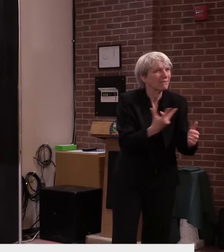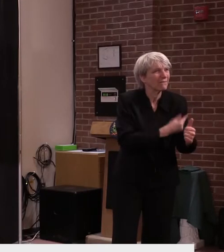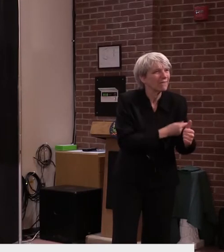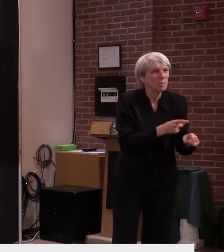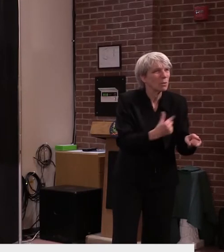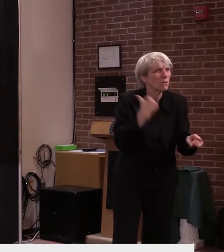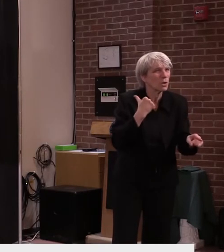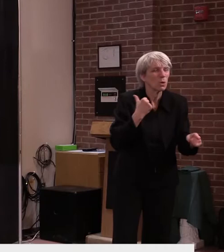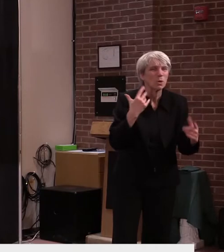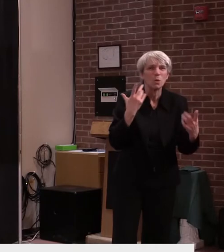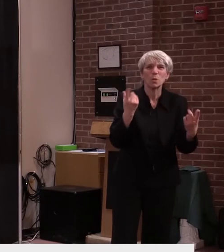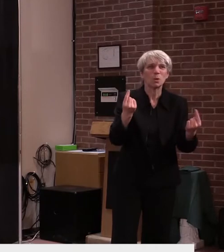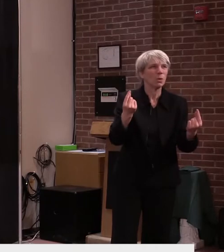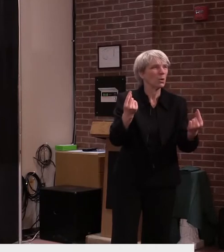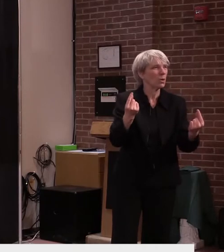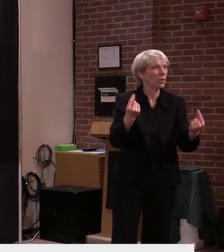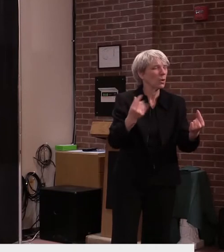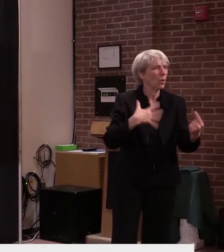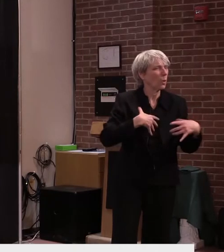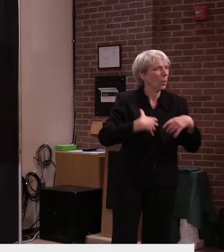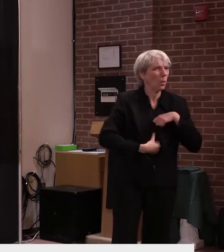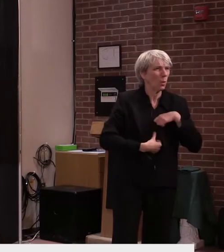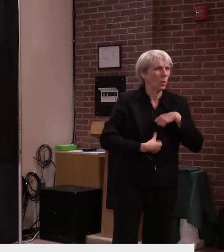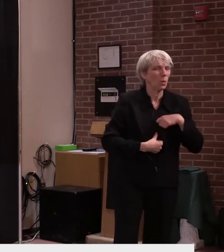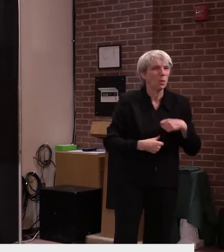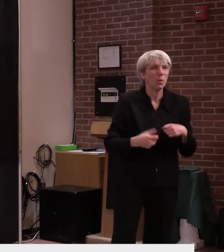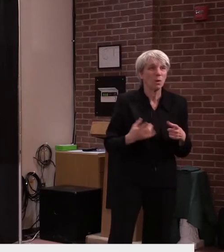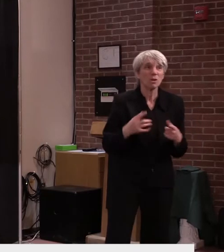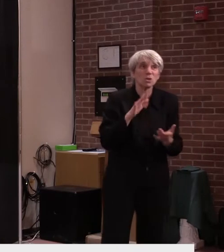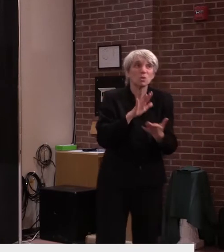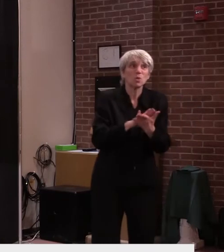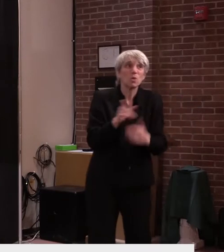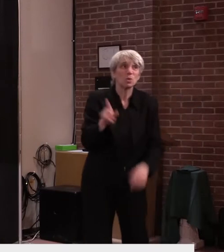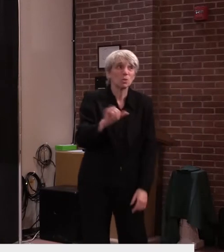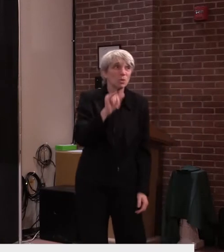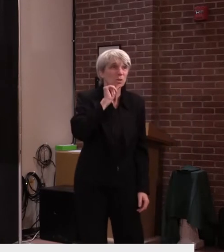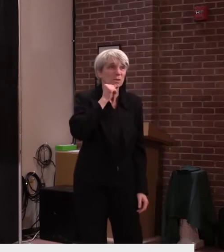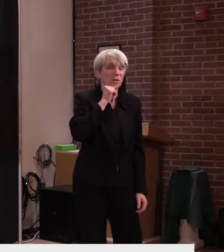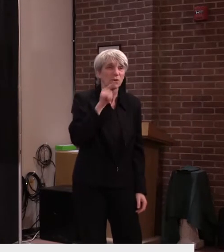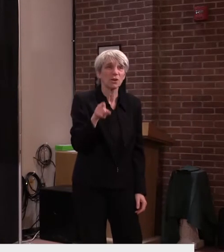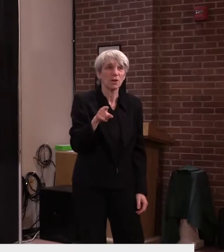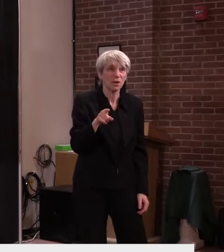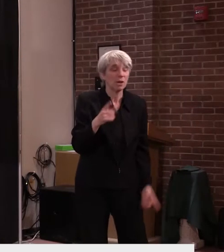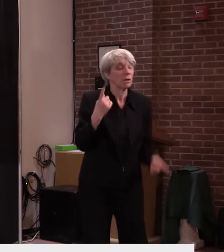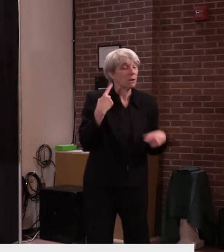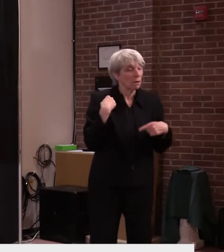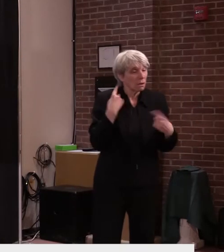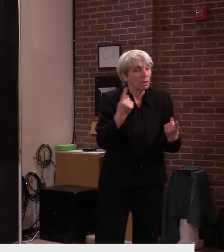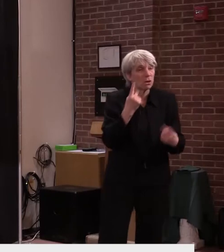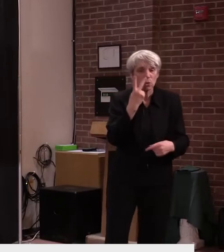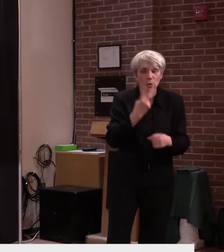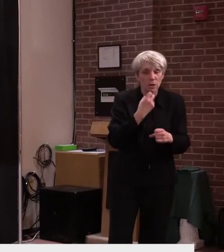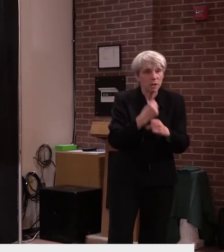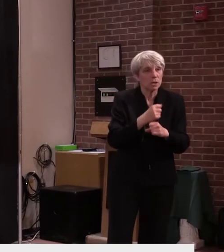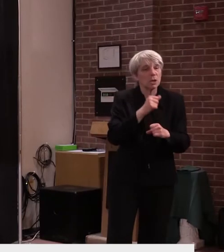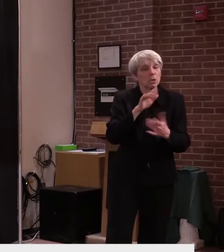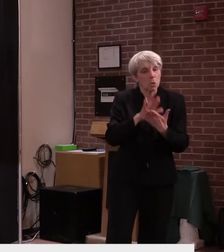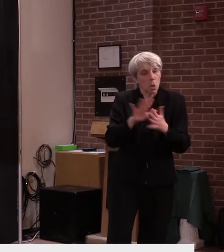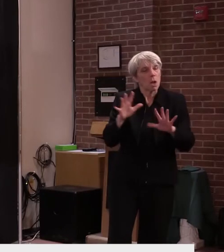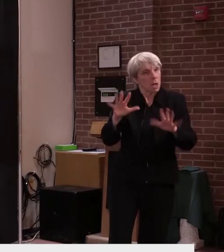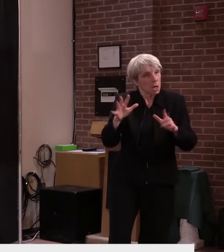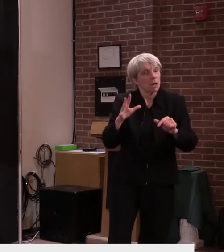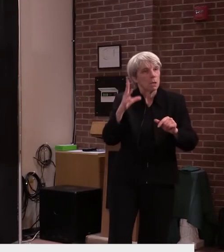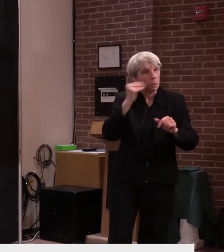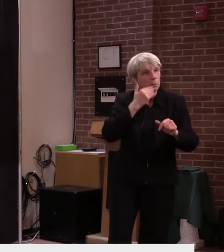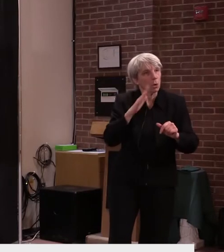amount of strain right now as well. Throughout the pandemic, our schools have remained a place of relative safety with lower transmission rates